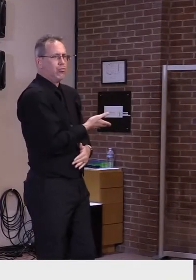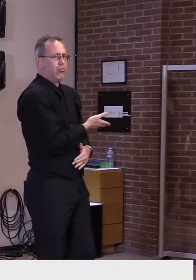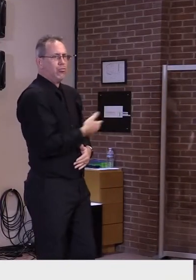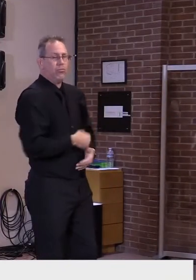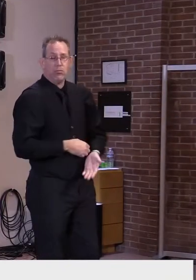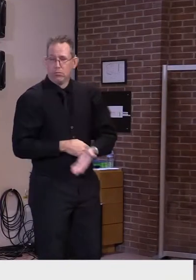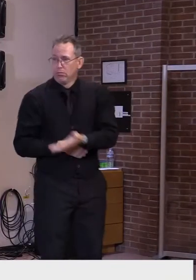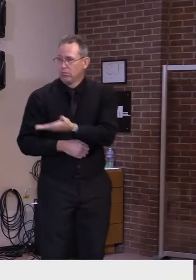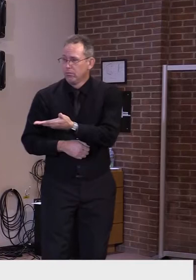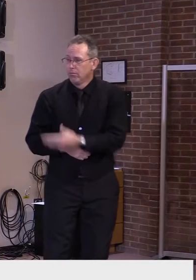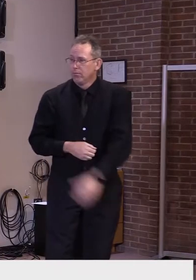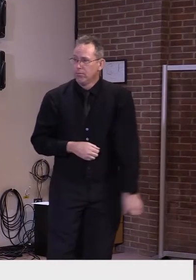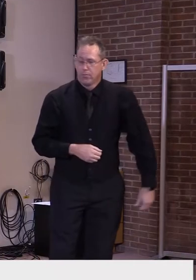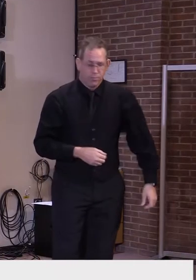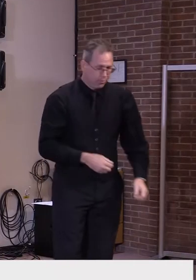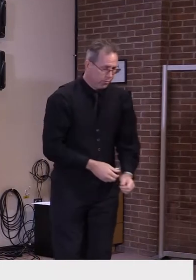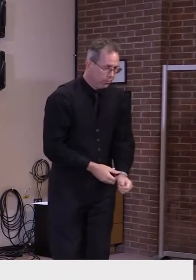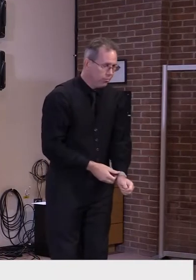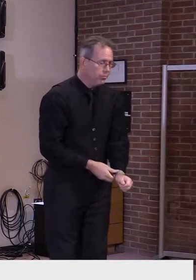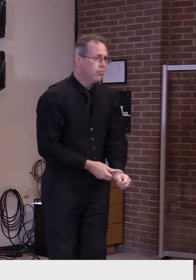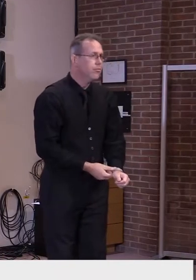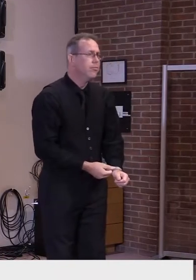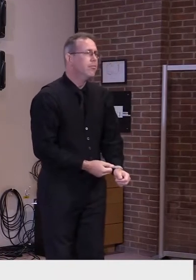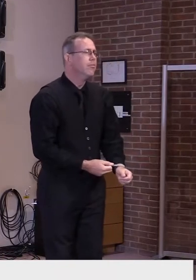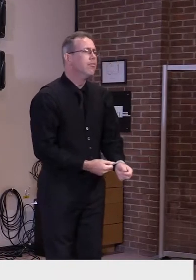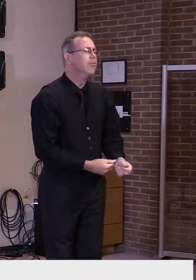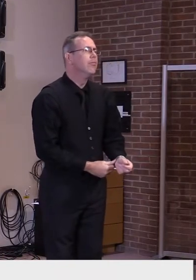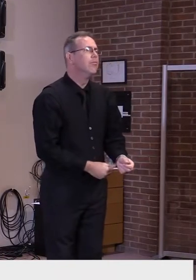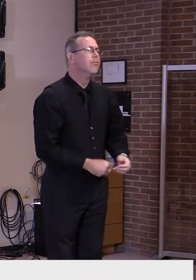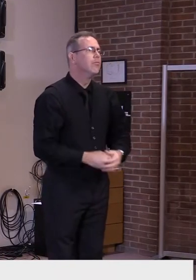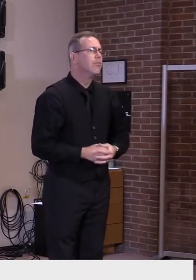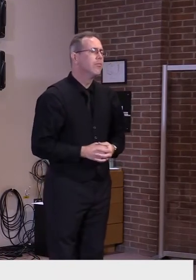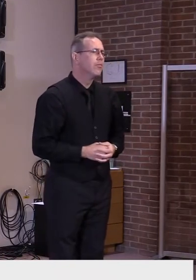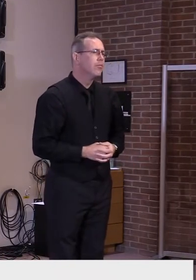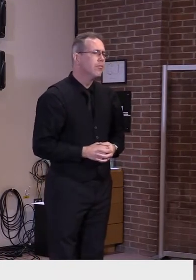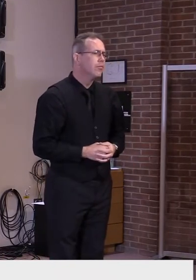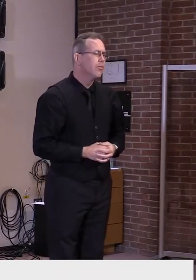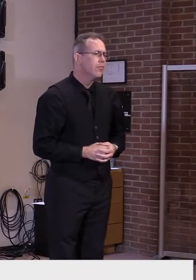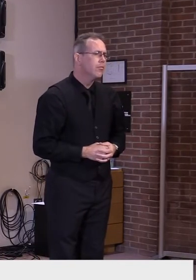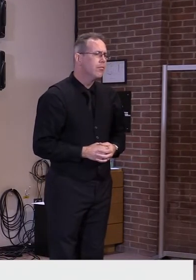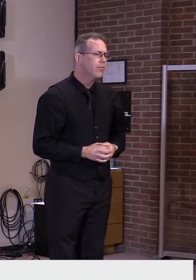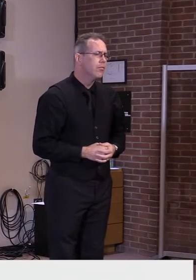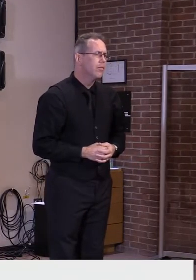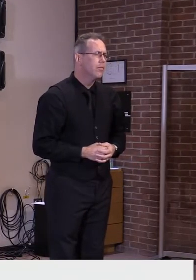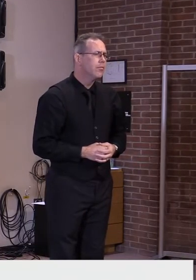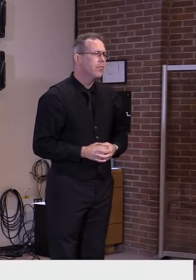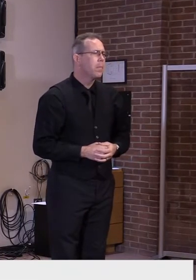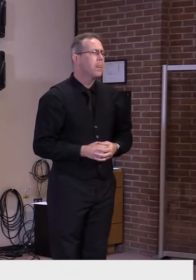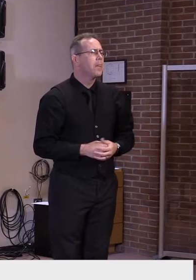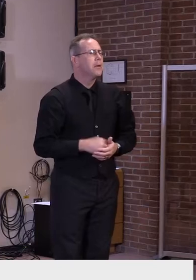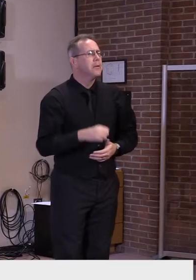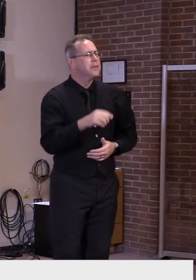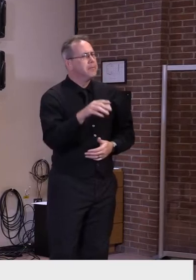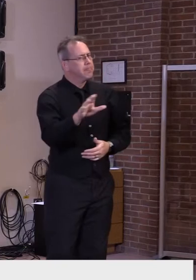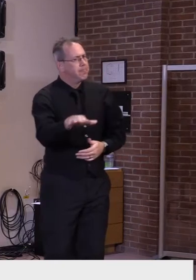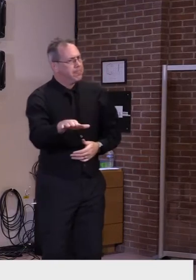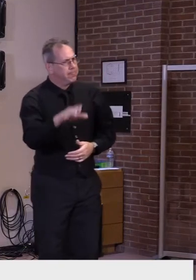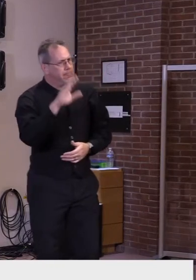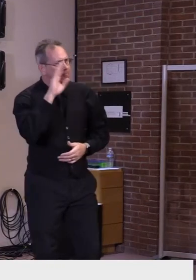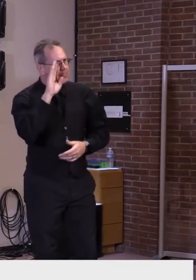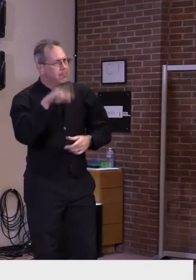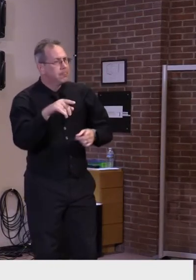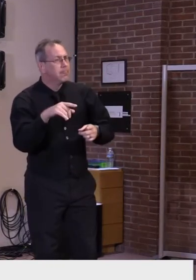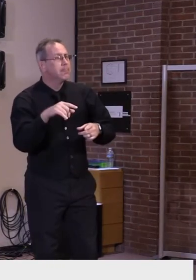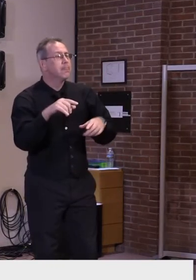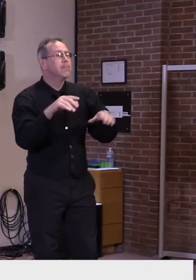Guy, as you know, throughout the United States, we have a nursing shortage. We've